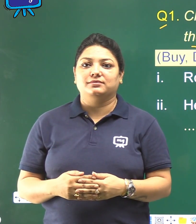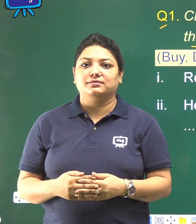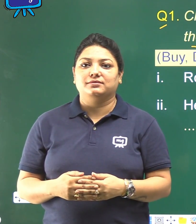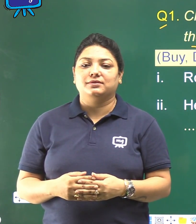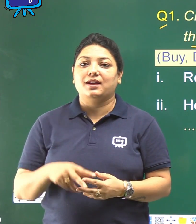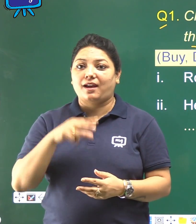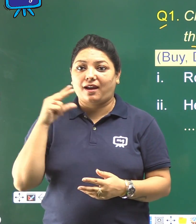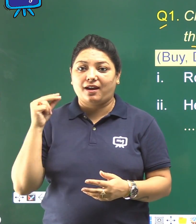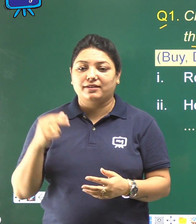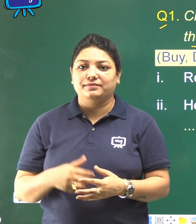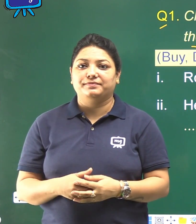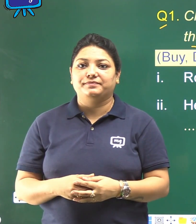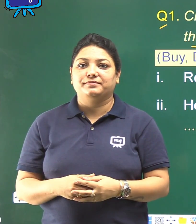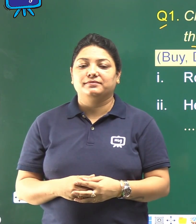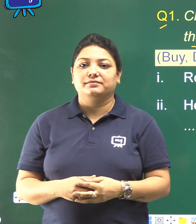and